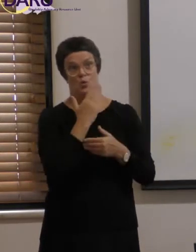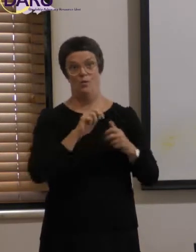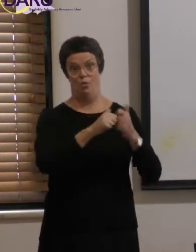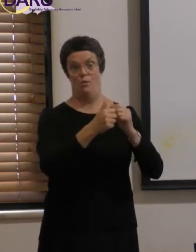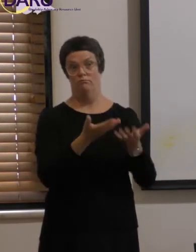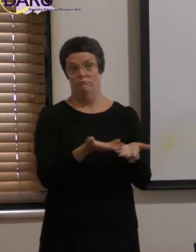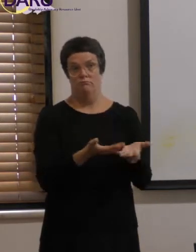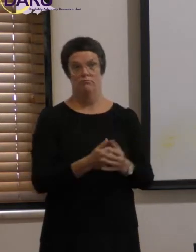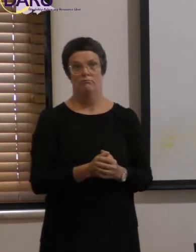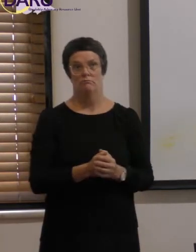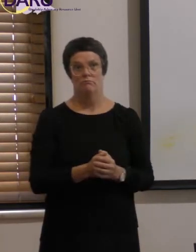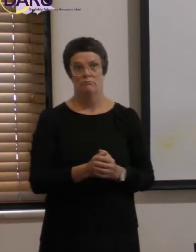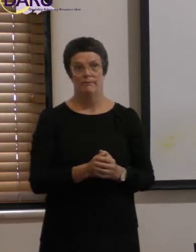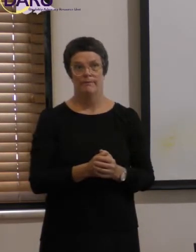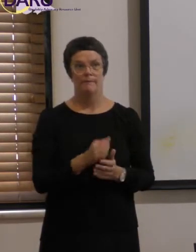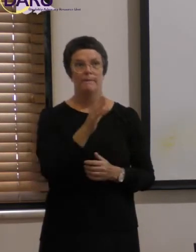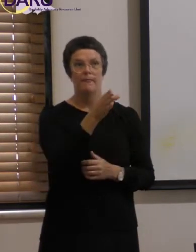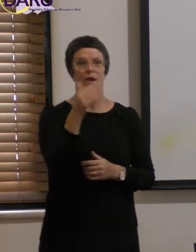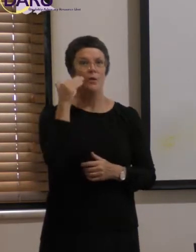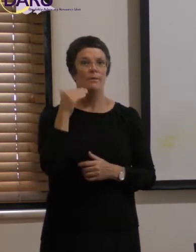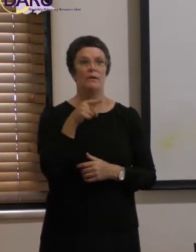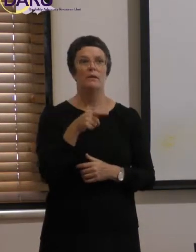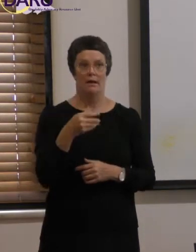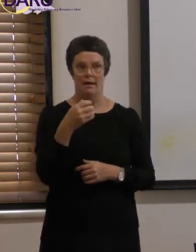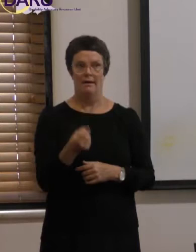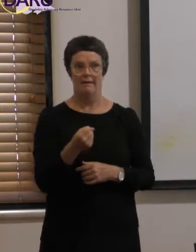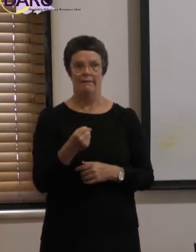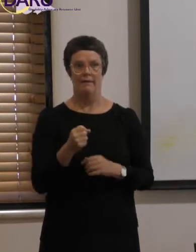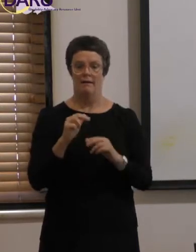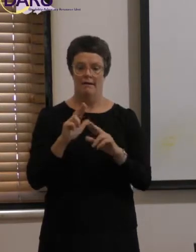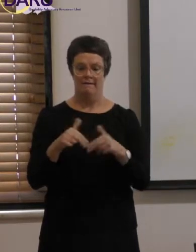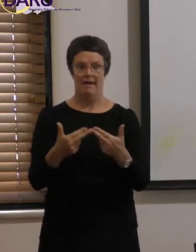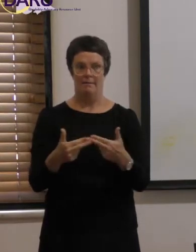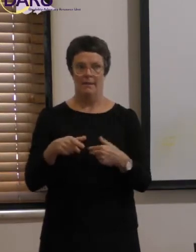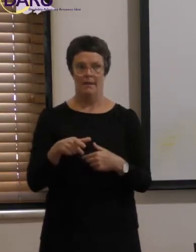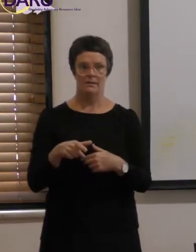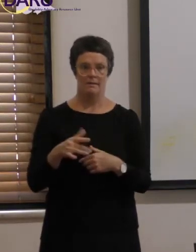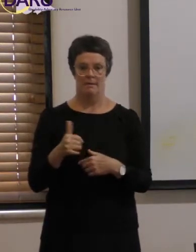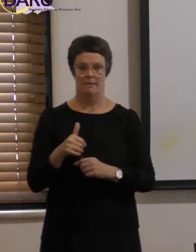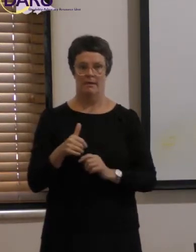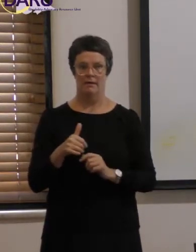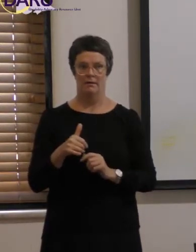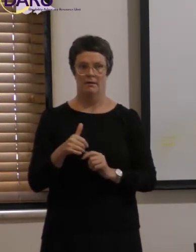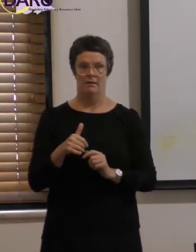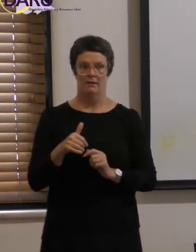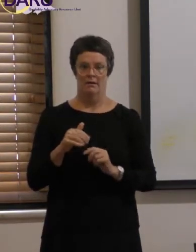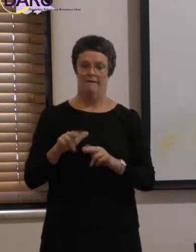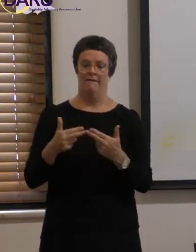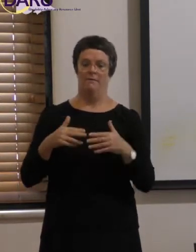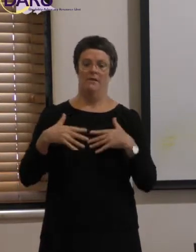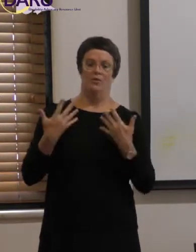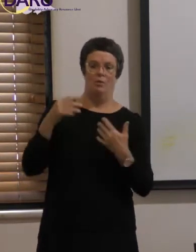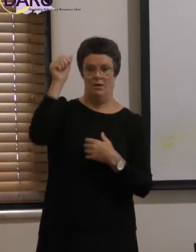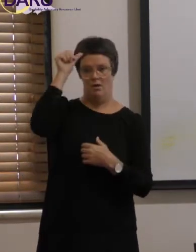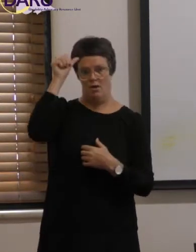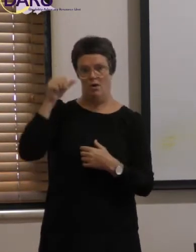provide. Yeah, but you've also got families who don't acknowledge their child has additional needs, so they don't apply